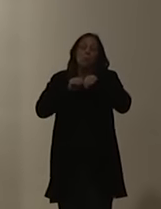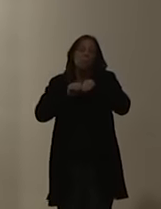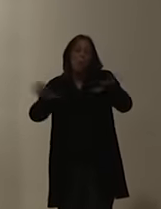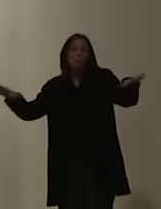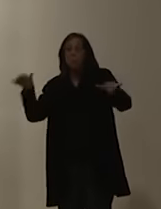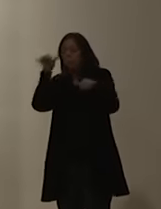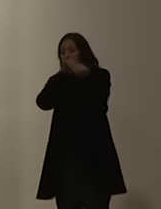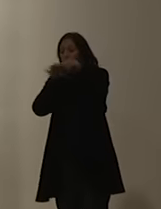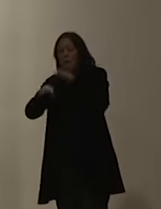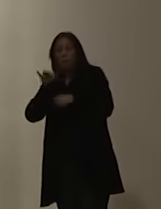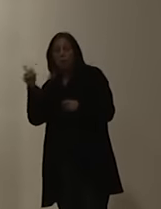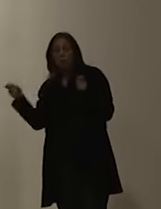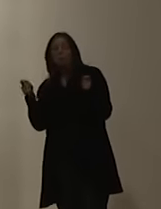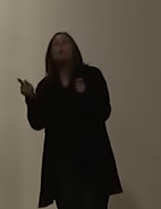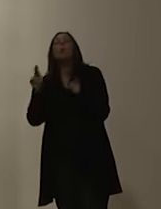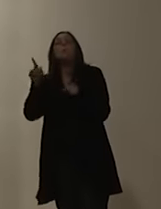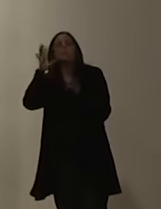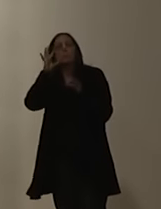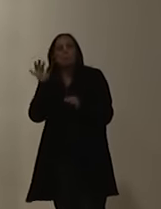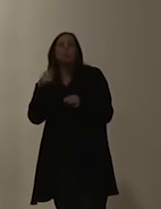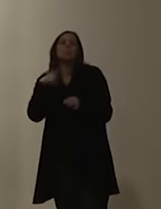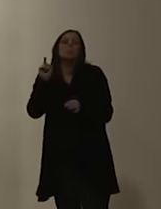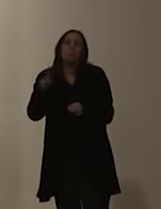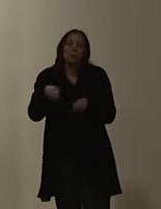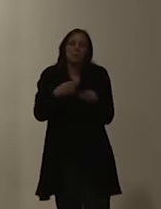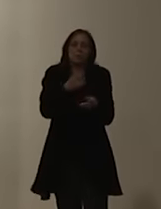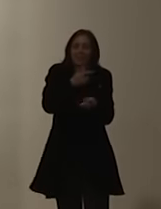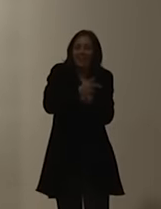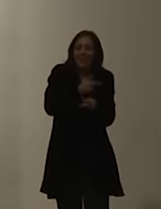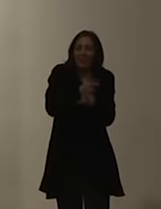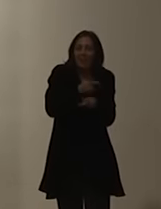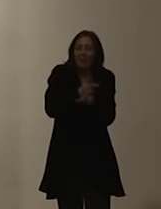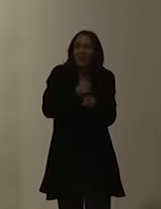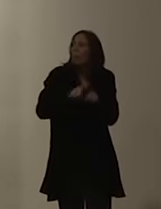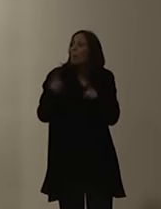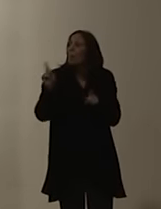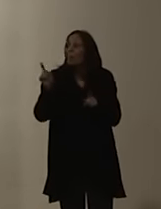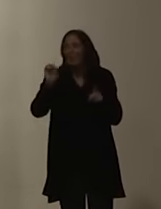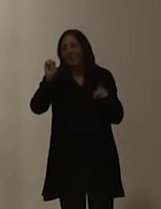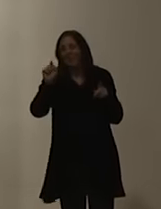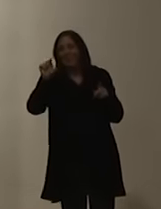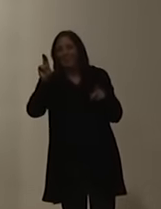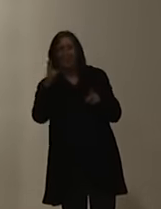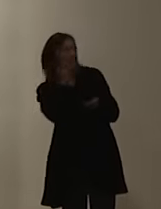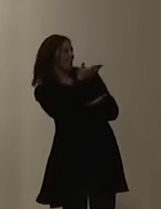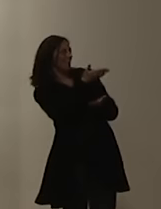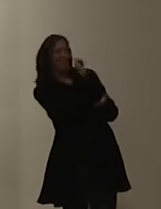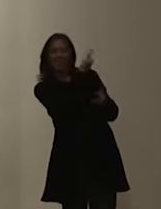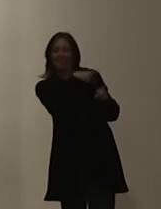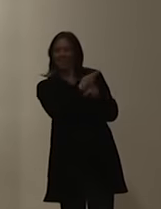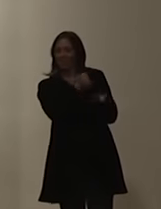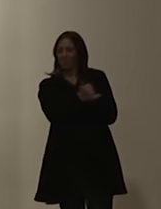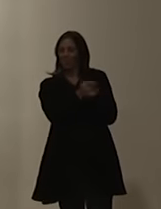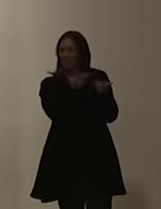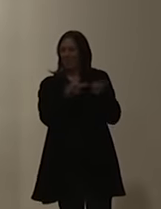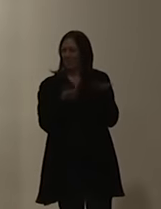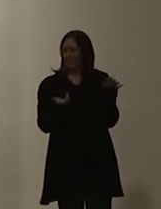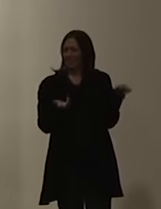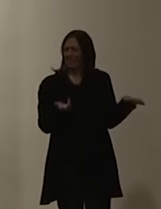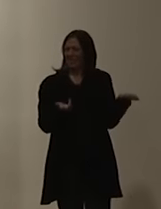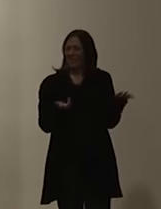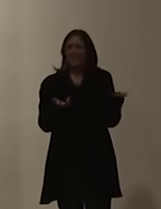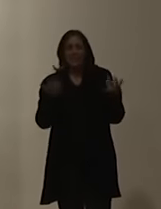in places that are called ETU, where the T means treatment. Very bitter discussion and still going on, as you might